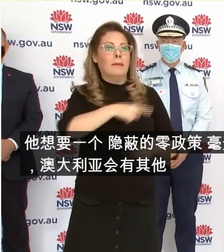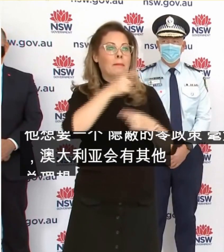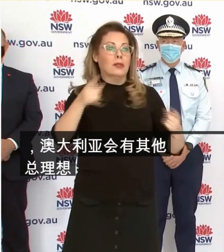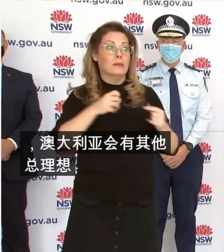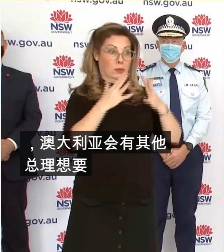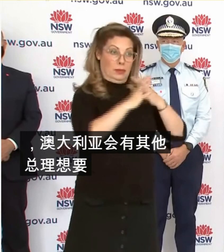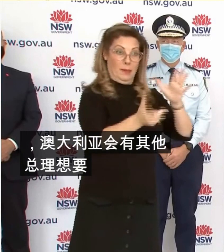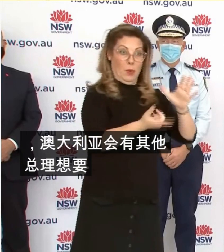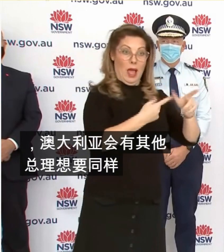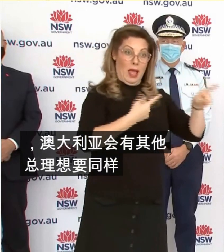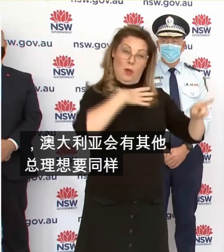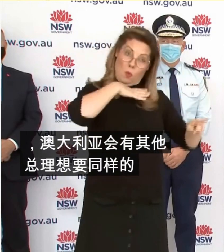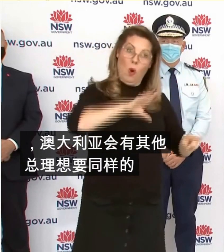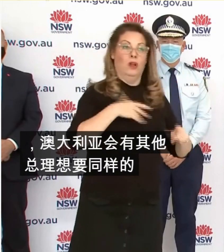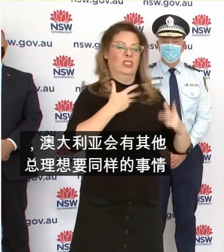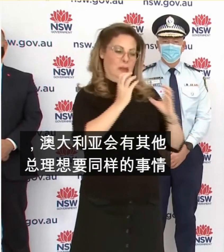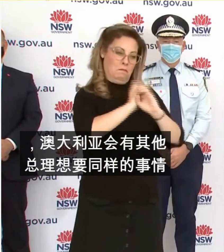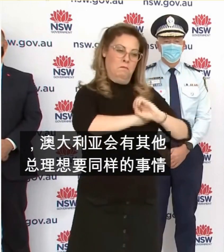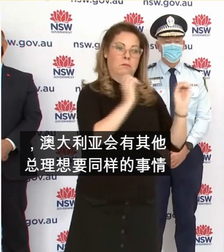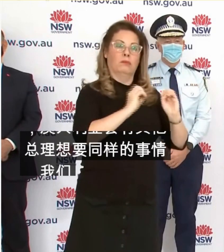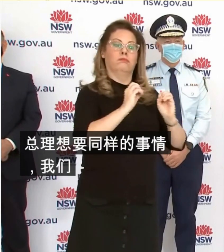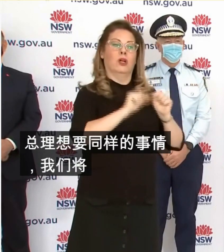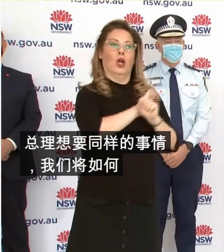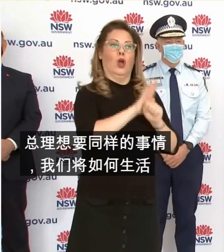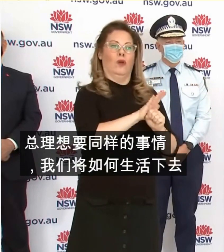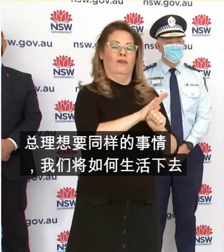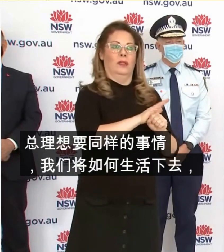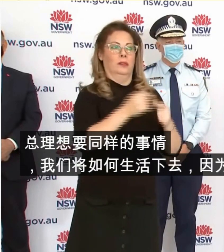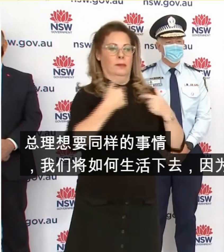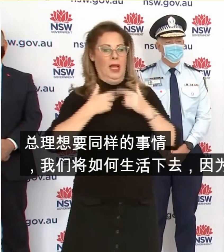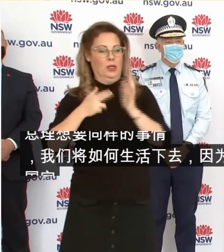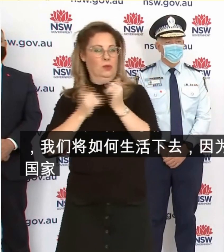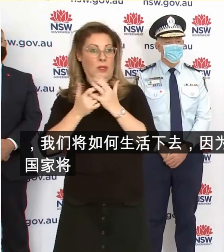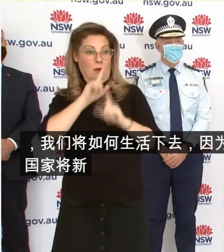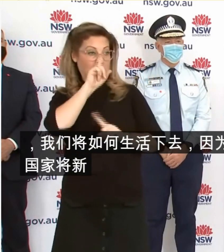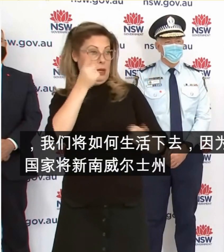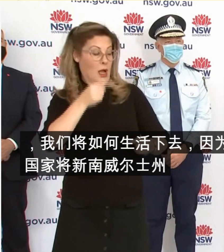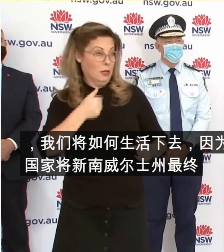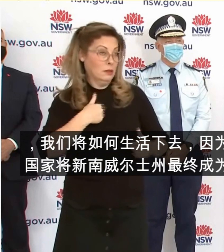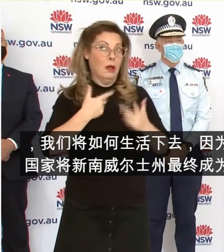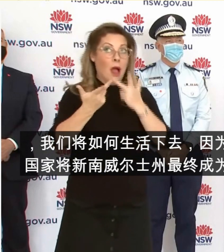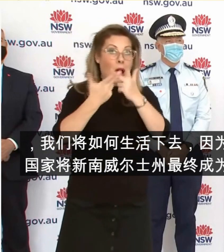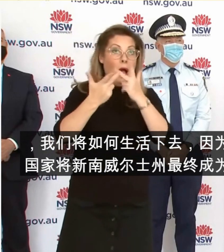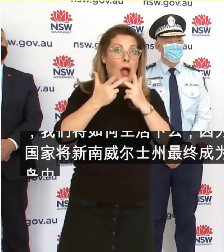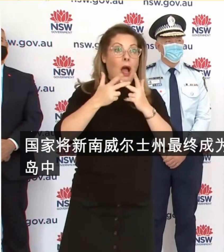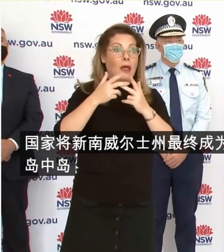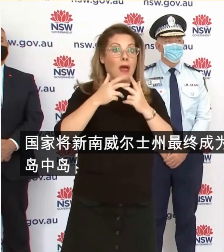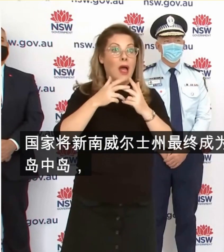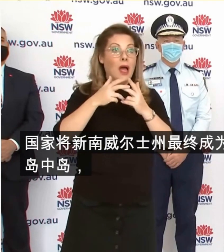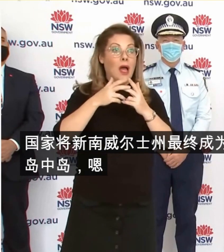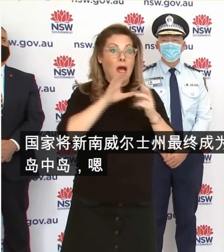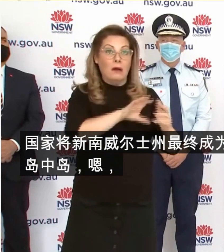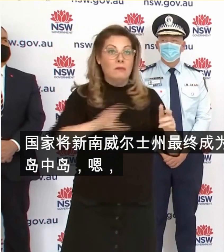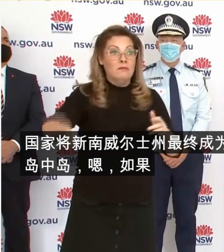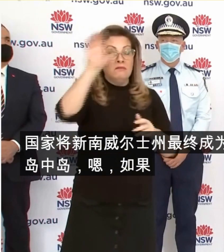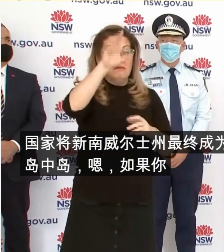be other premiers in Australia who want the same thing. How are we going to live going forward as a nation? Will New South Wales end up an